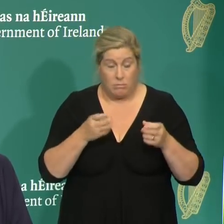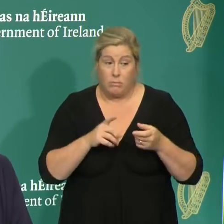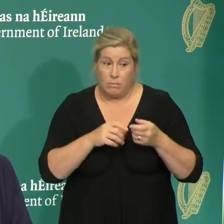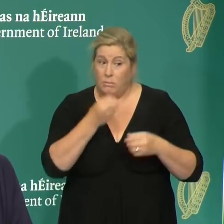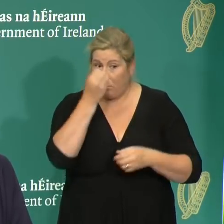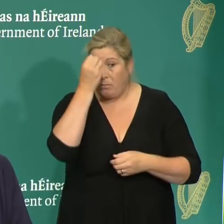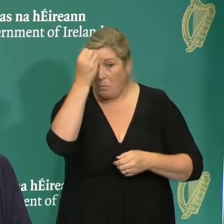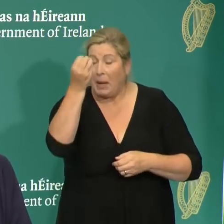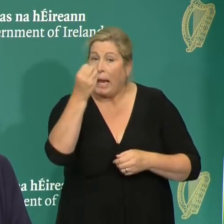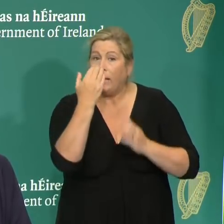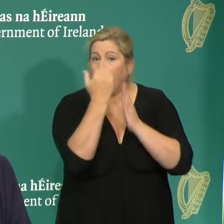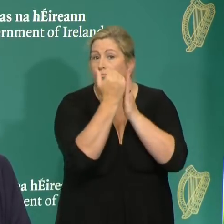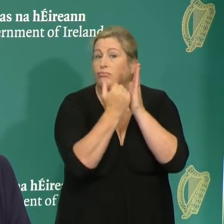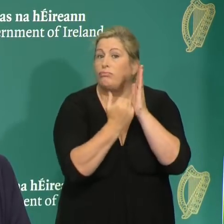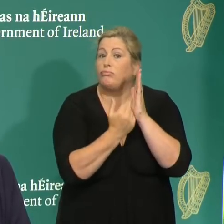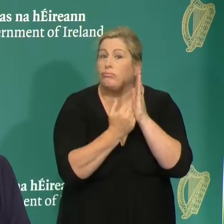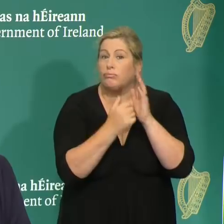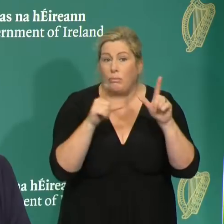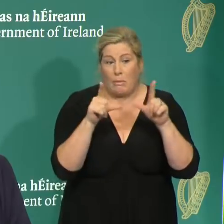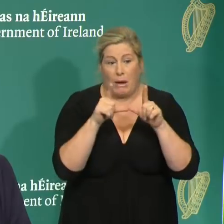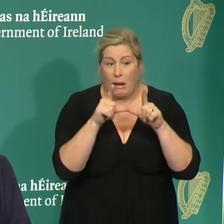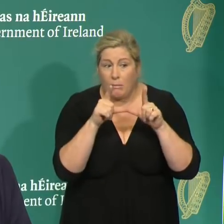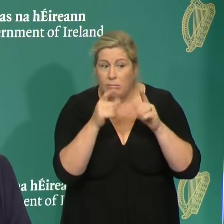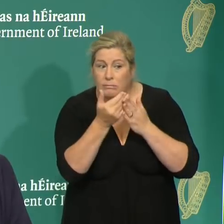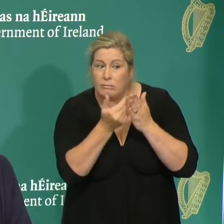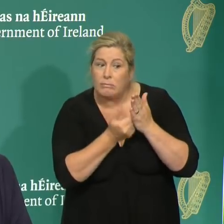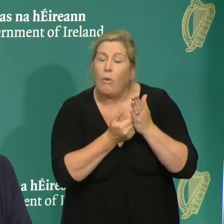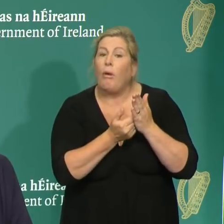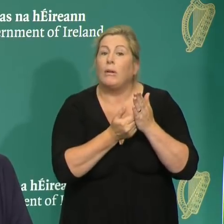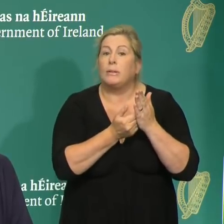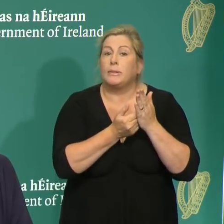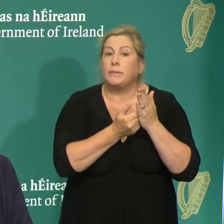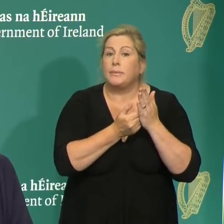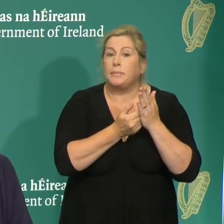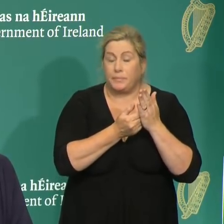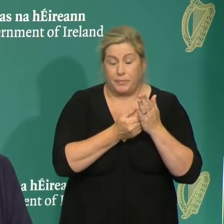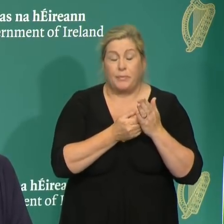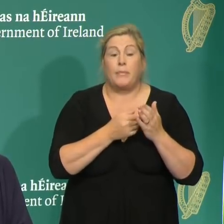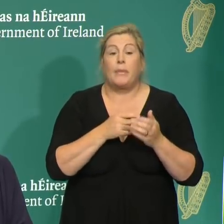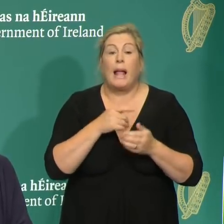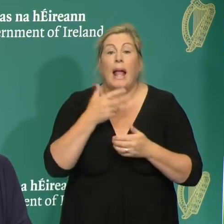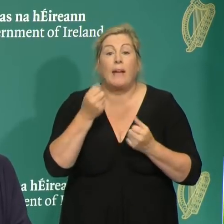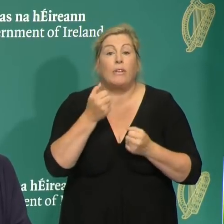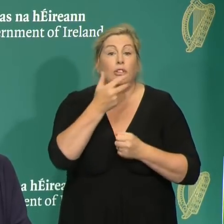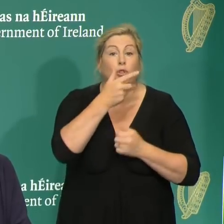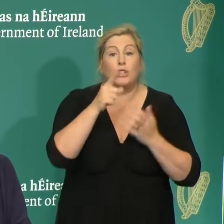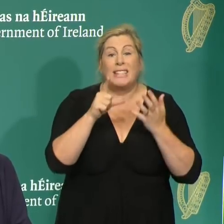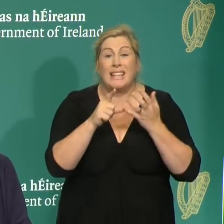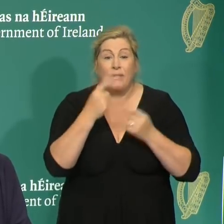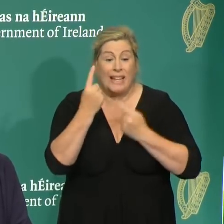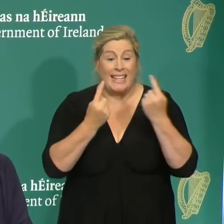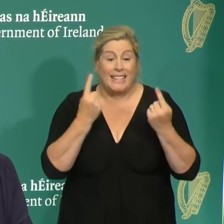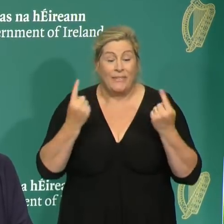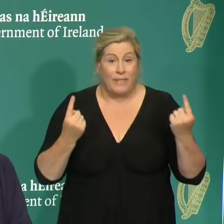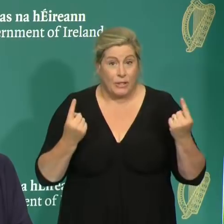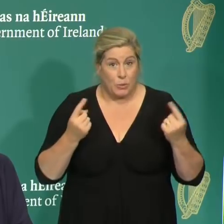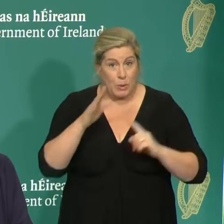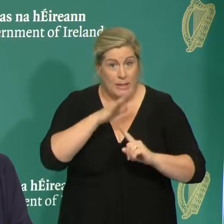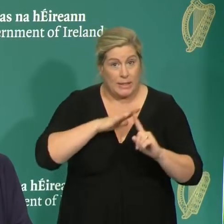compliance with regulations and licensing laws. During this time, there were 37 individual cases